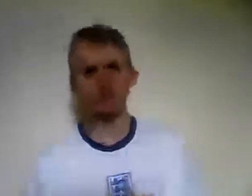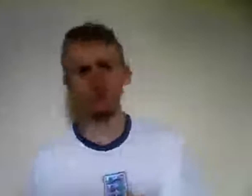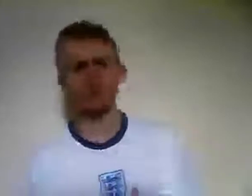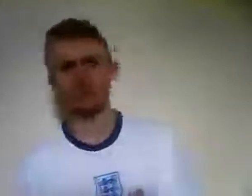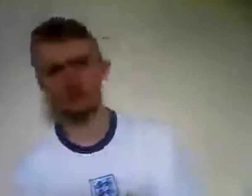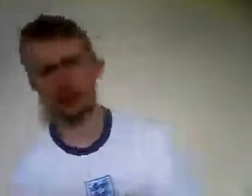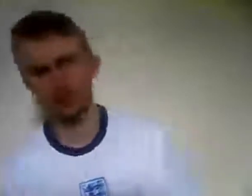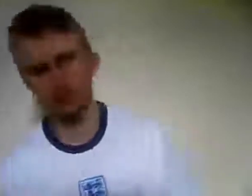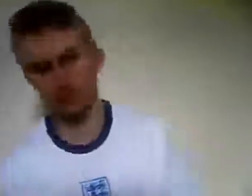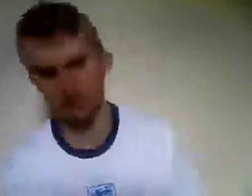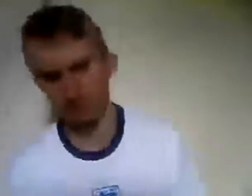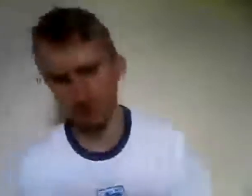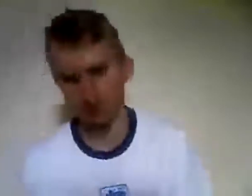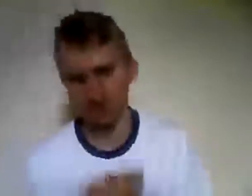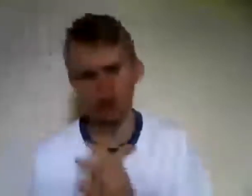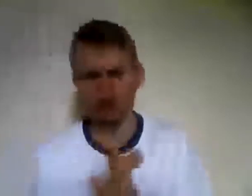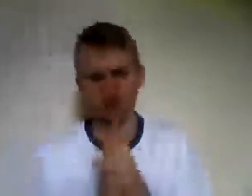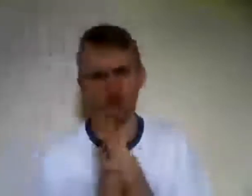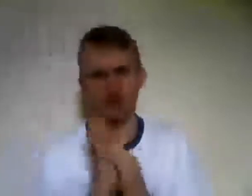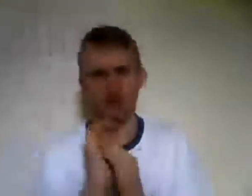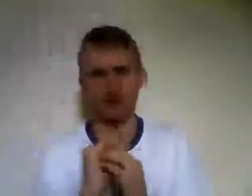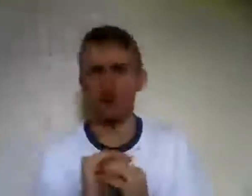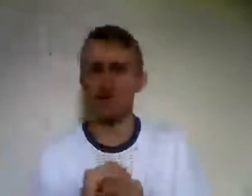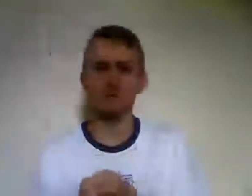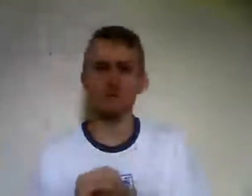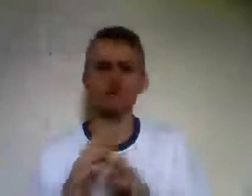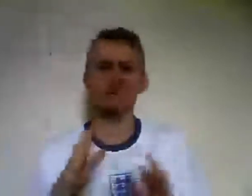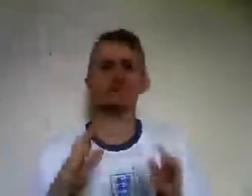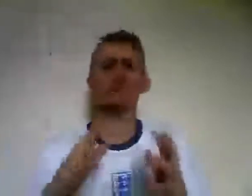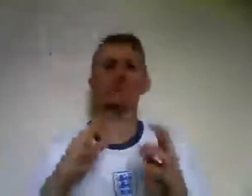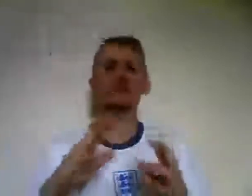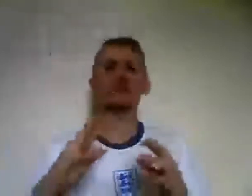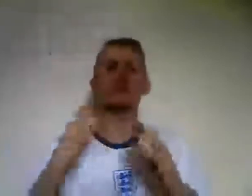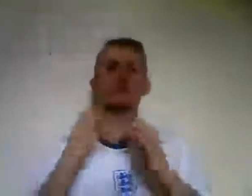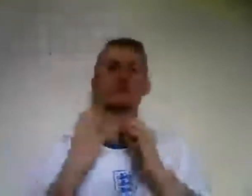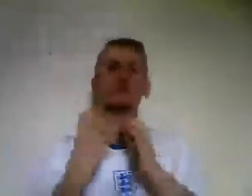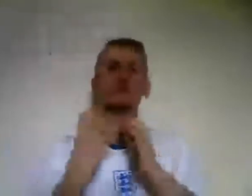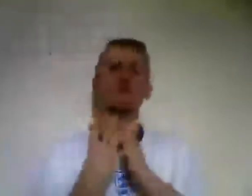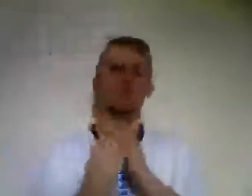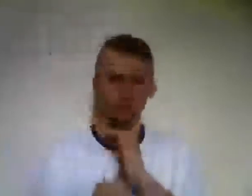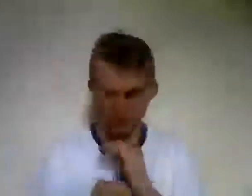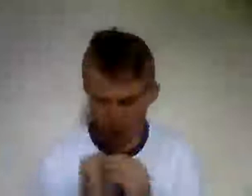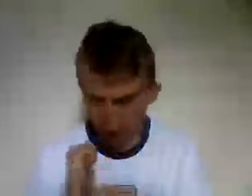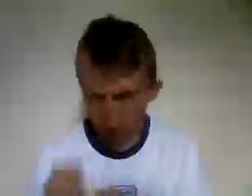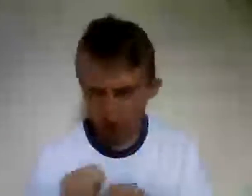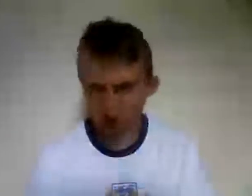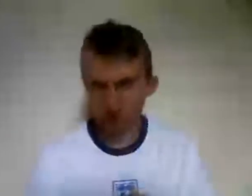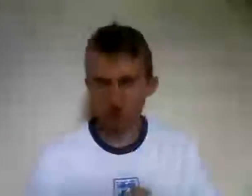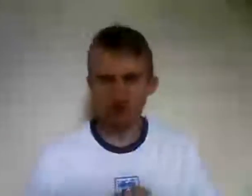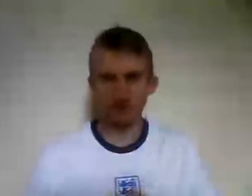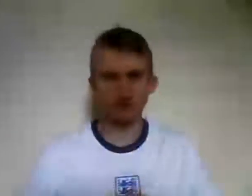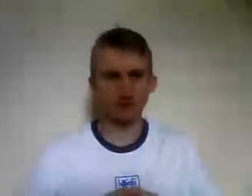in the 2001-2002 campaign, which saw them finish 4th. Whilst Crawley finished 7th